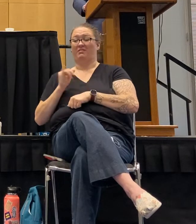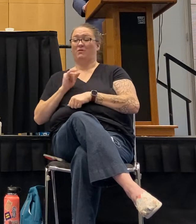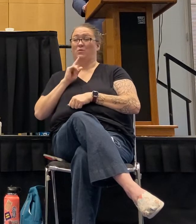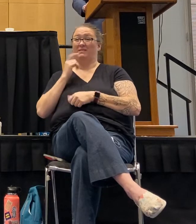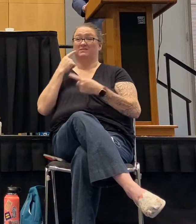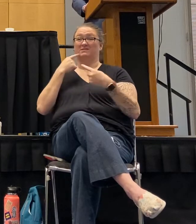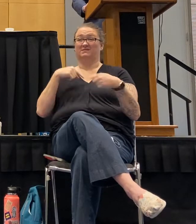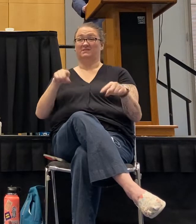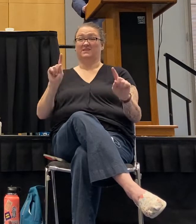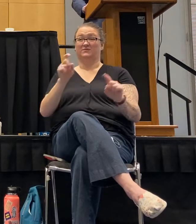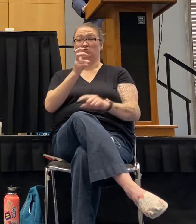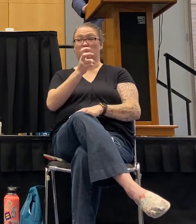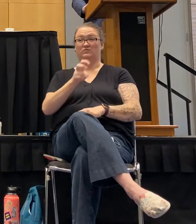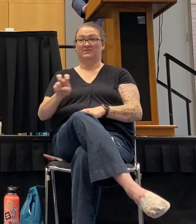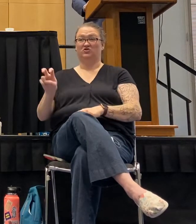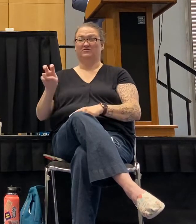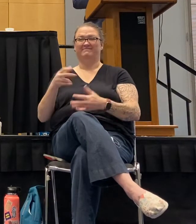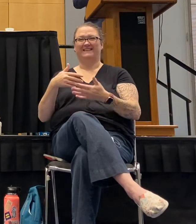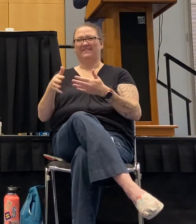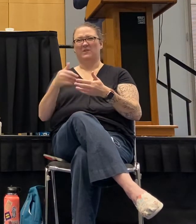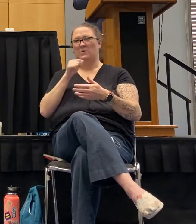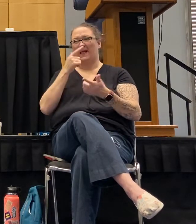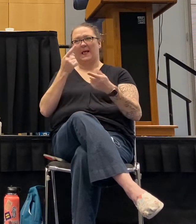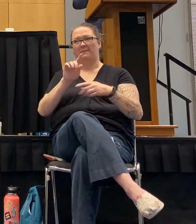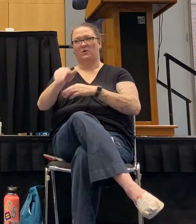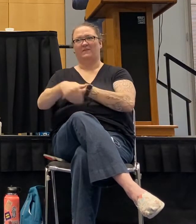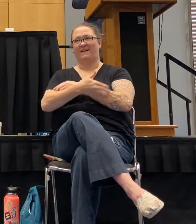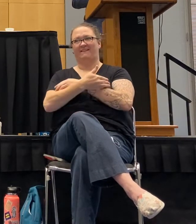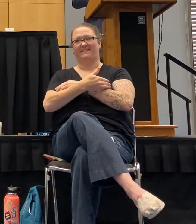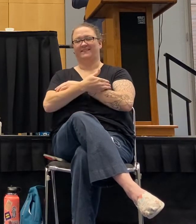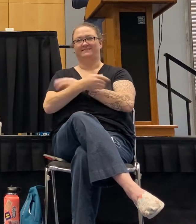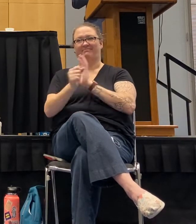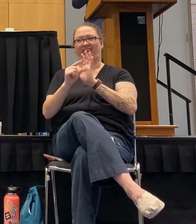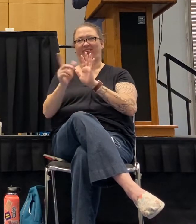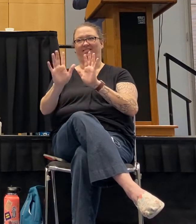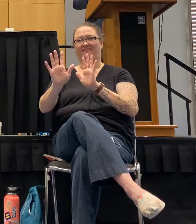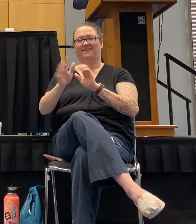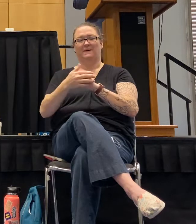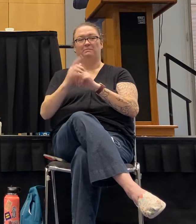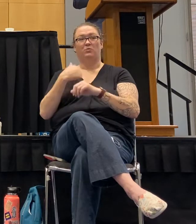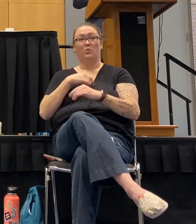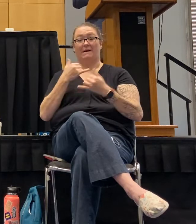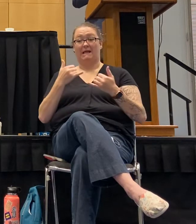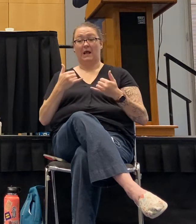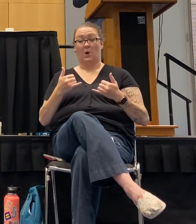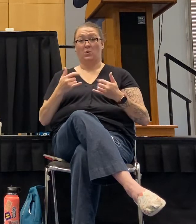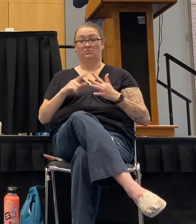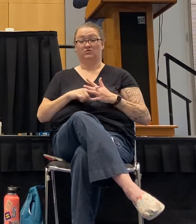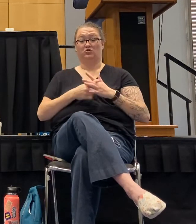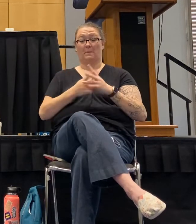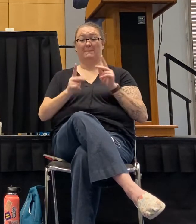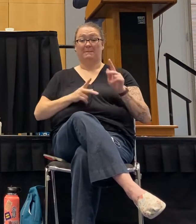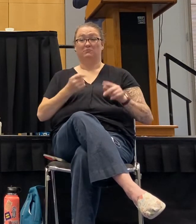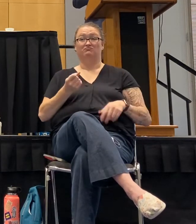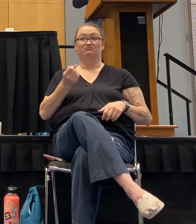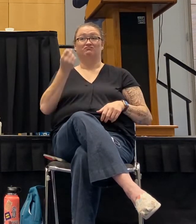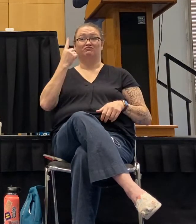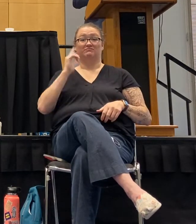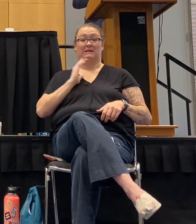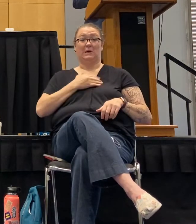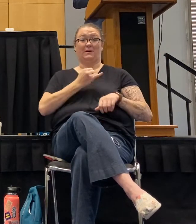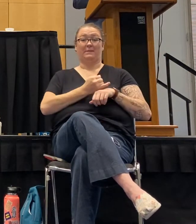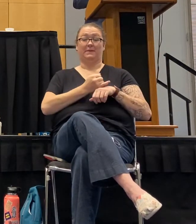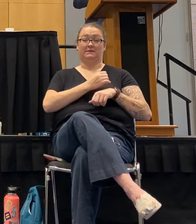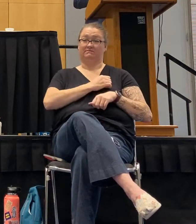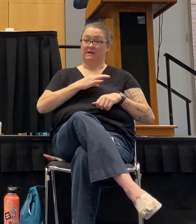really successful transition, even though it didn't happen overnight, that we're now at a point where people understand on our campus,